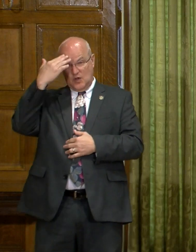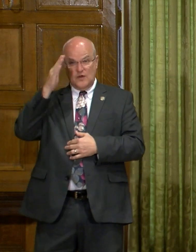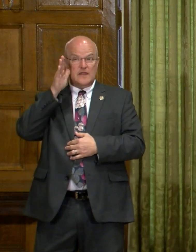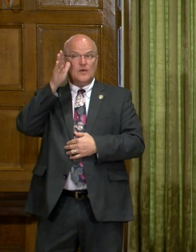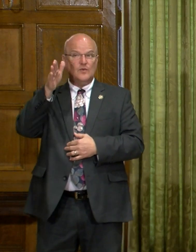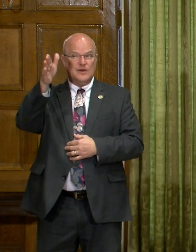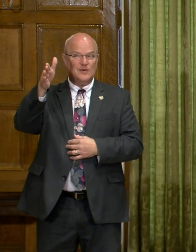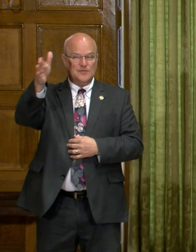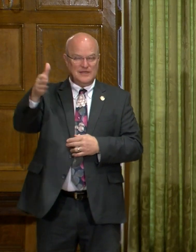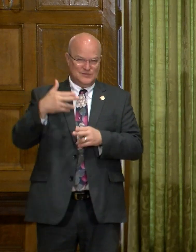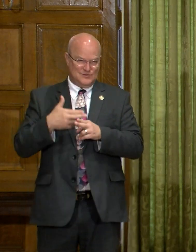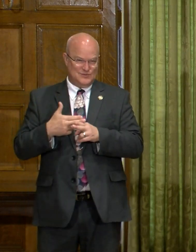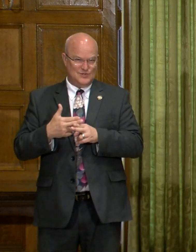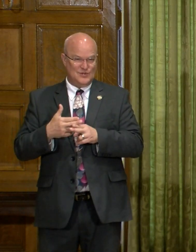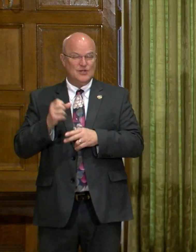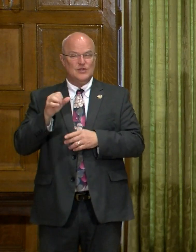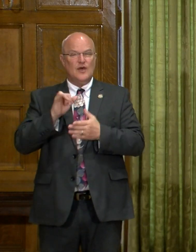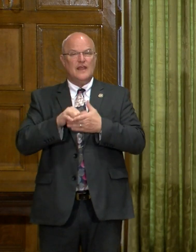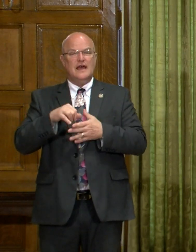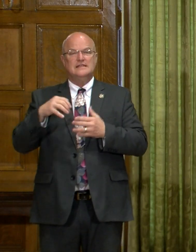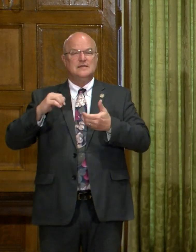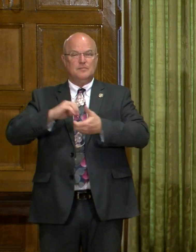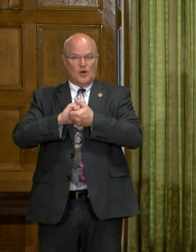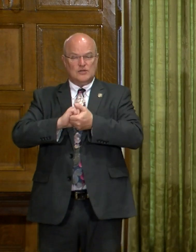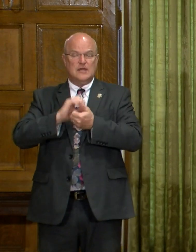they will be shortly, and so that's a